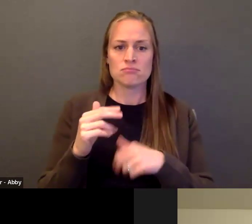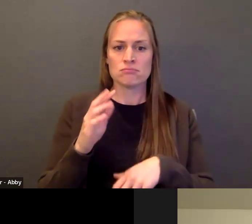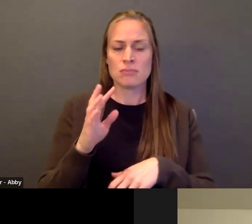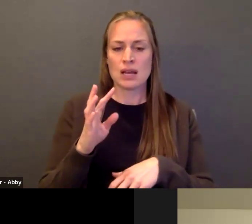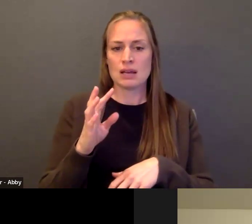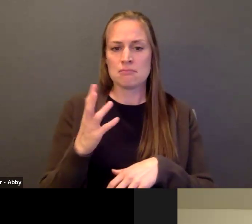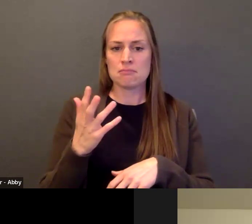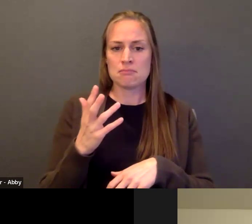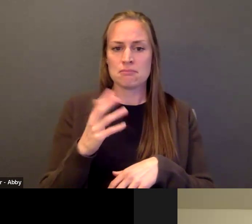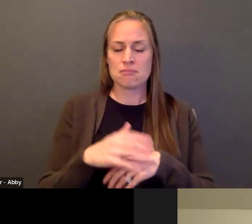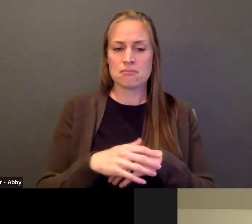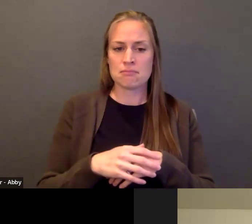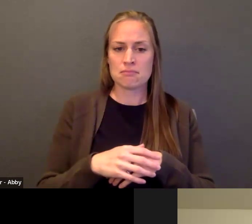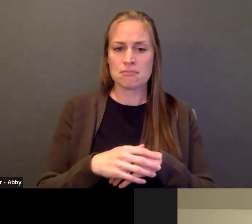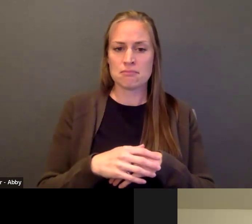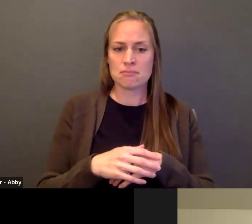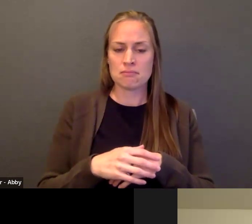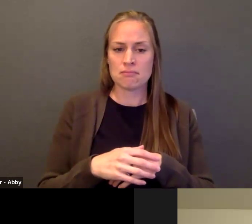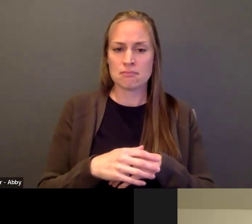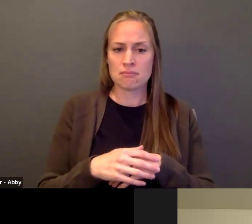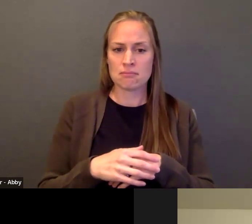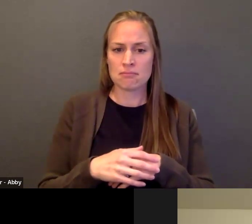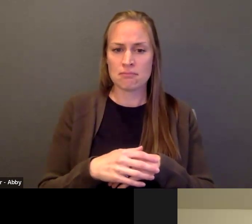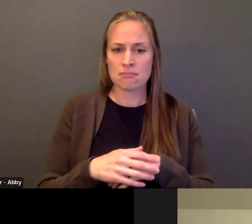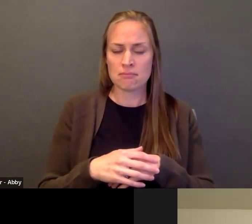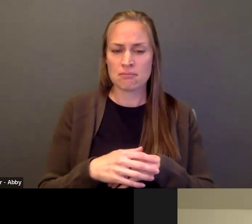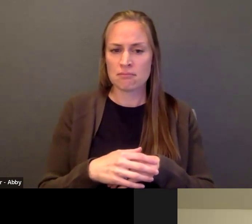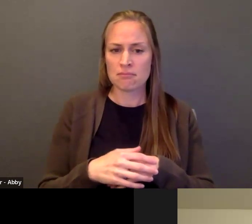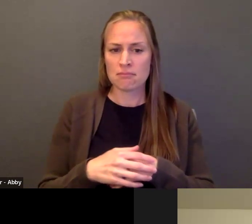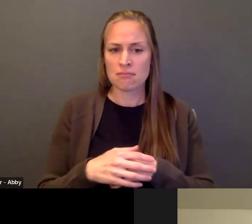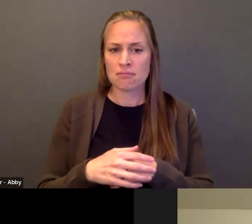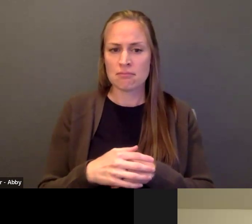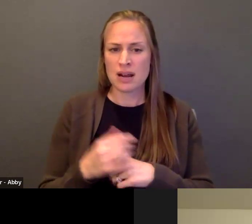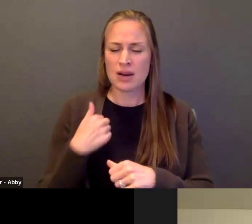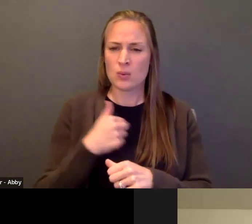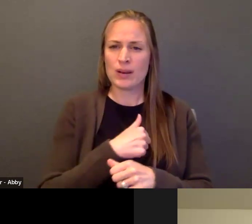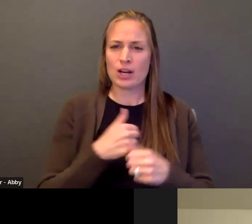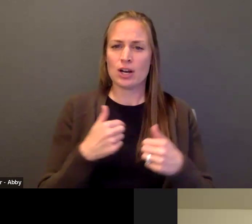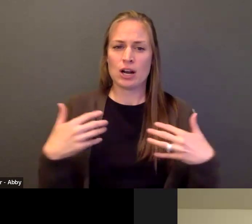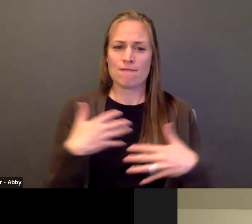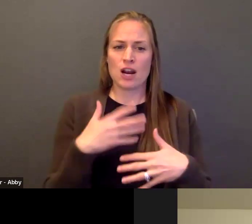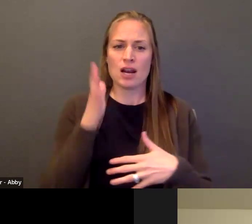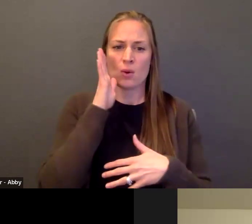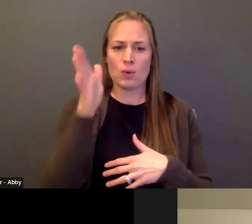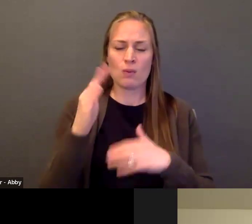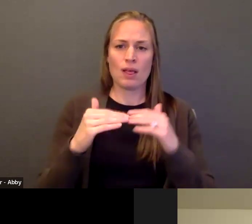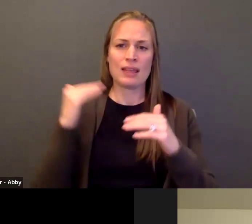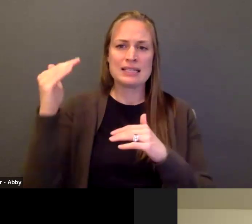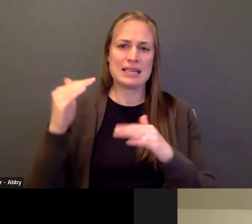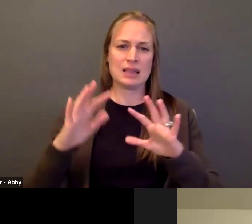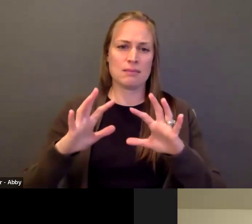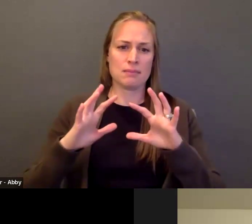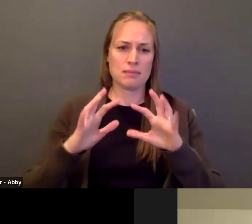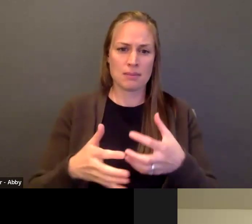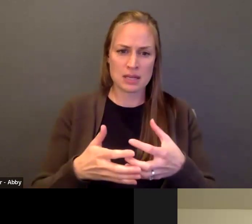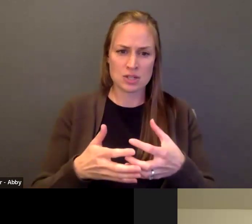We're afraid we're gonna hear their needs exceed the model of care because it's not a lot of facility. And I'll just say this, we worked really hard, Rashi and others